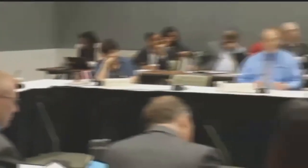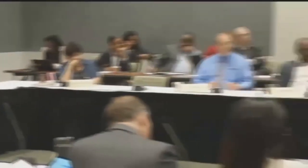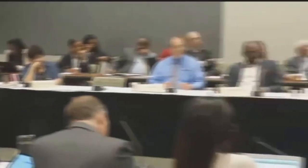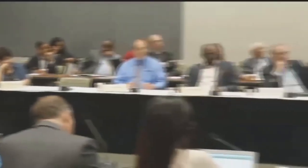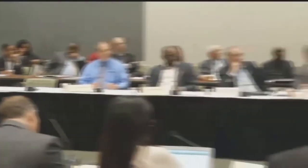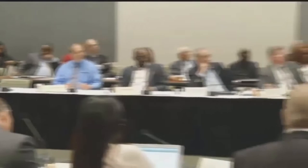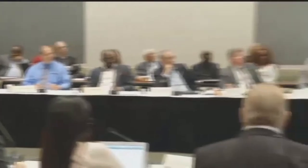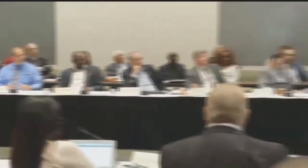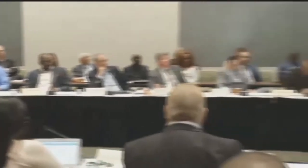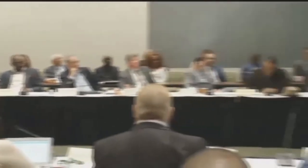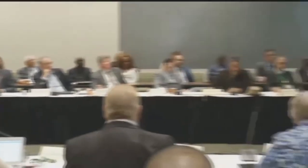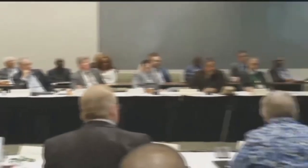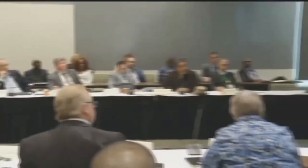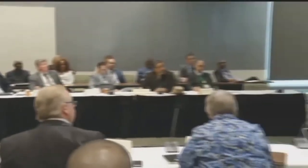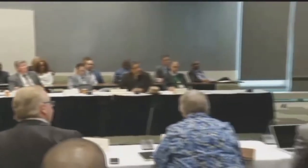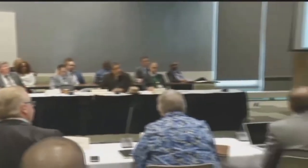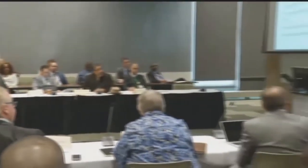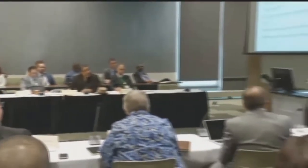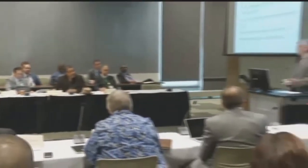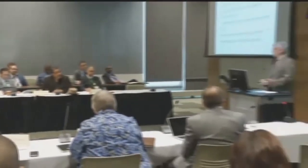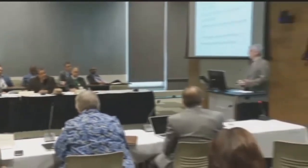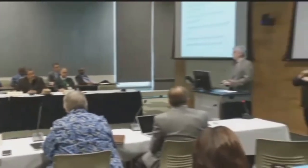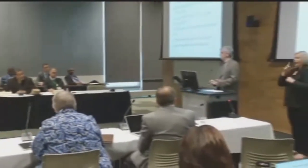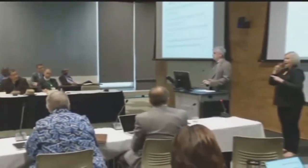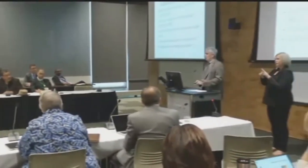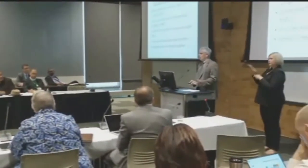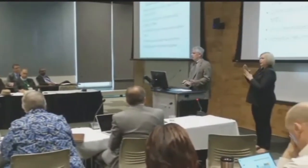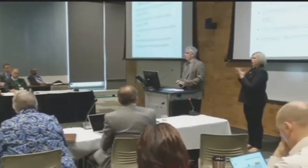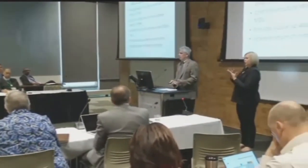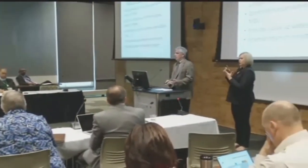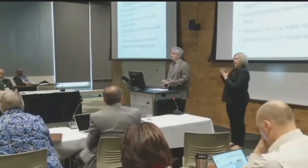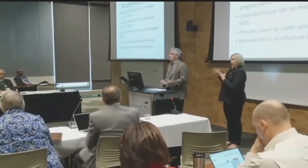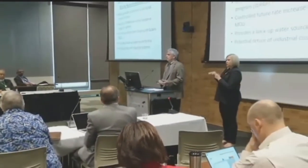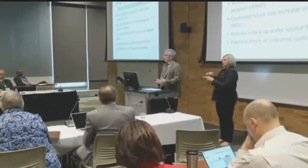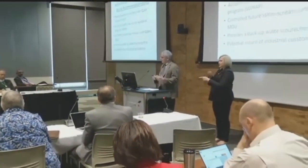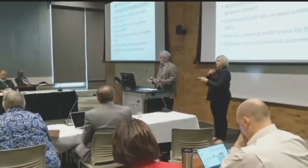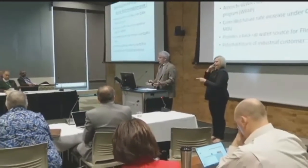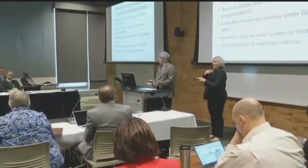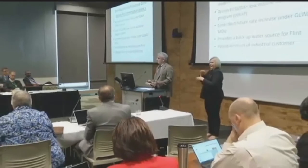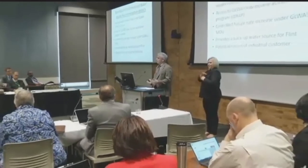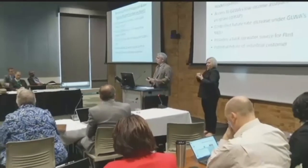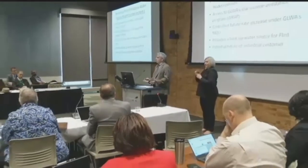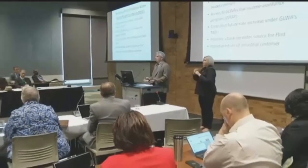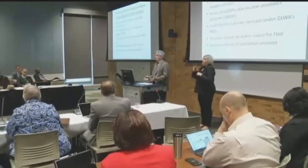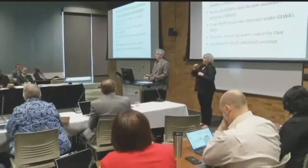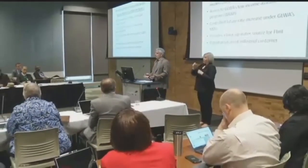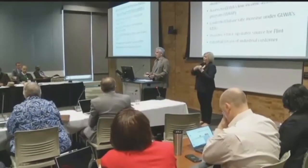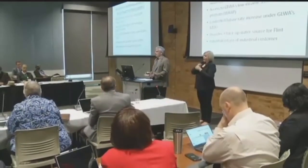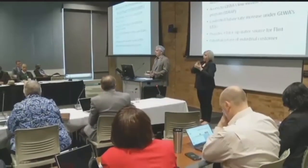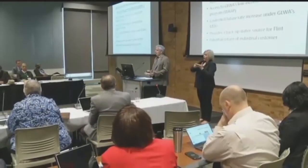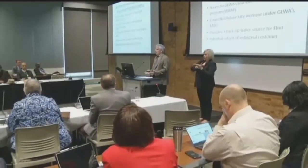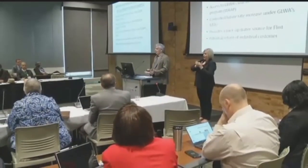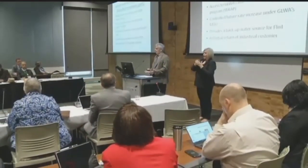able to stay within that. And I looked at their books and it looks like they'll be able to do that moving forward. So we think we have a 30-year contract and long-term